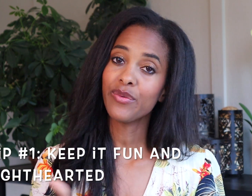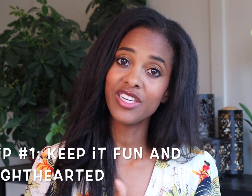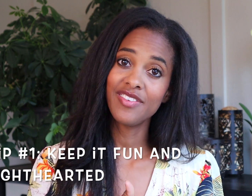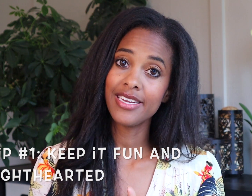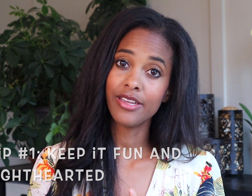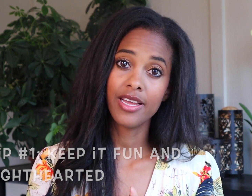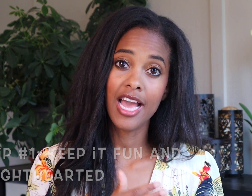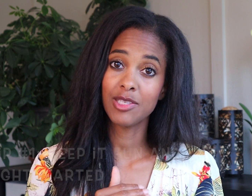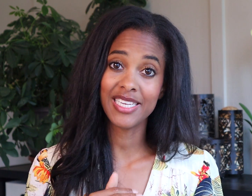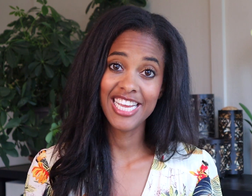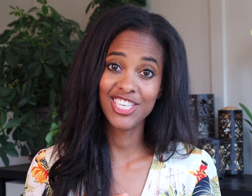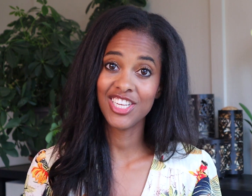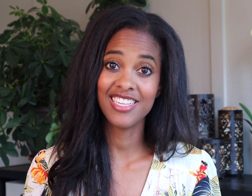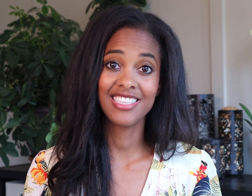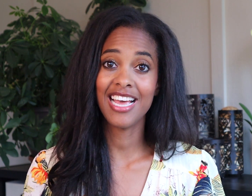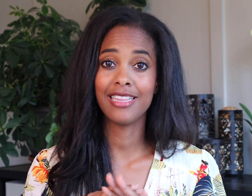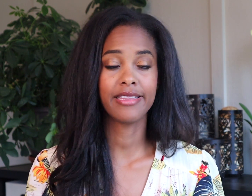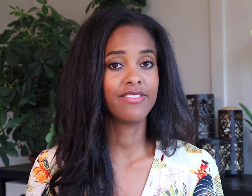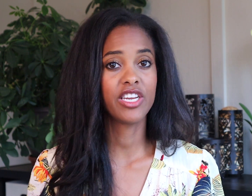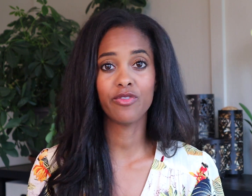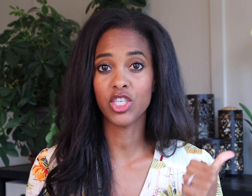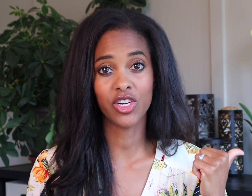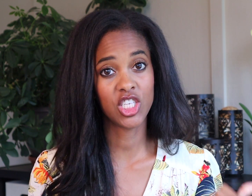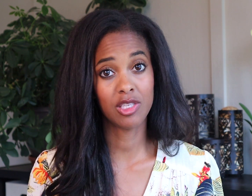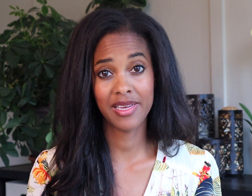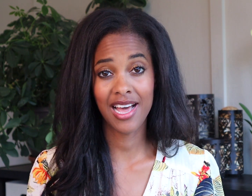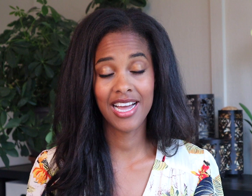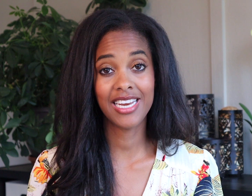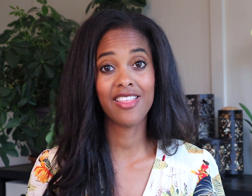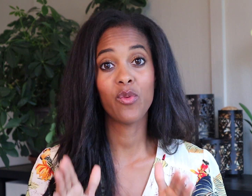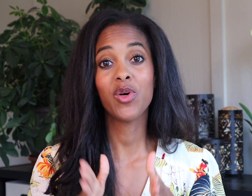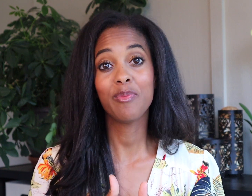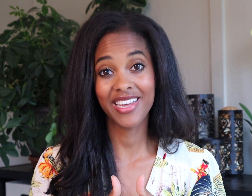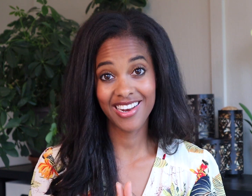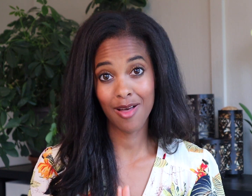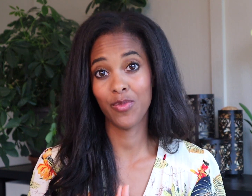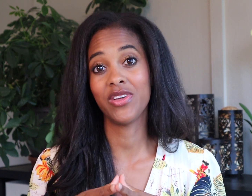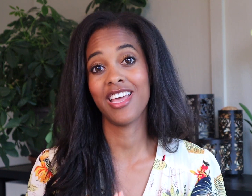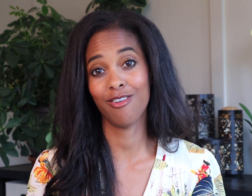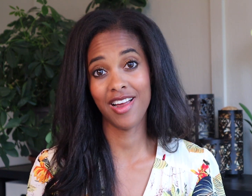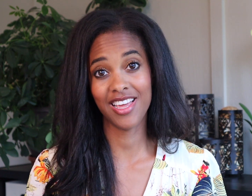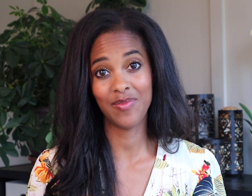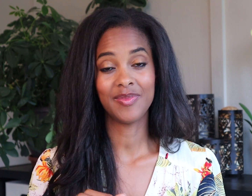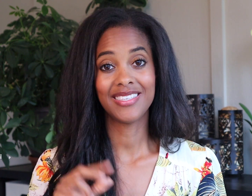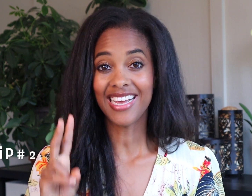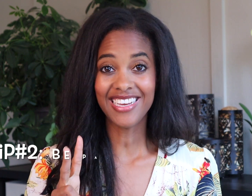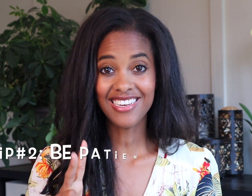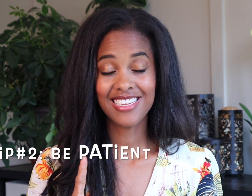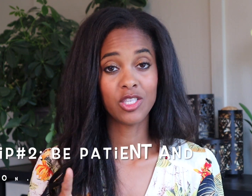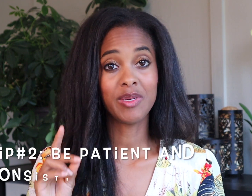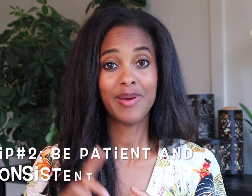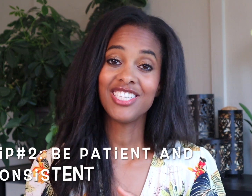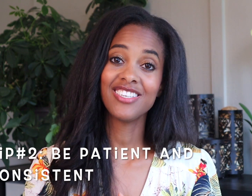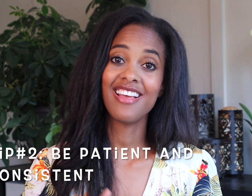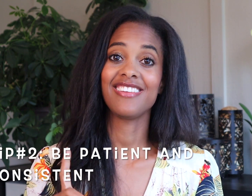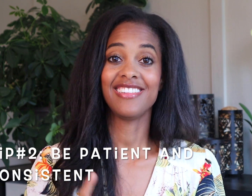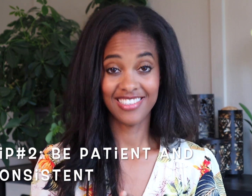rid of any expectations and leave any frustrations behind. They will pick it up when they are ready. Second is to be patient and